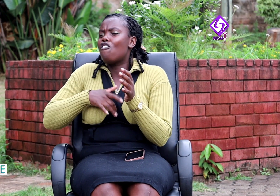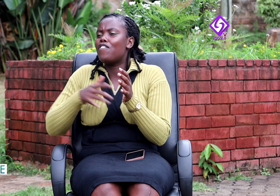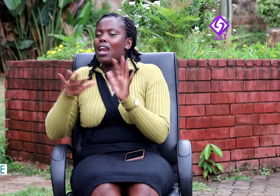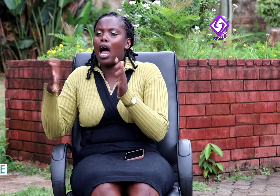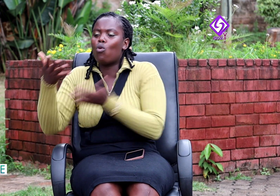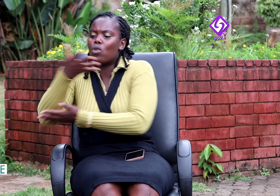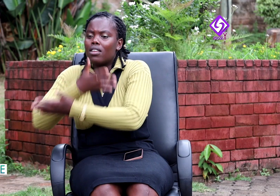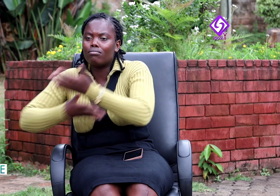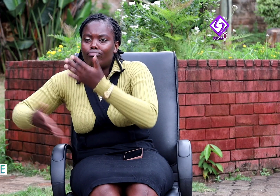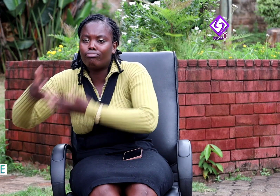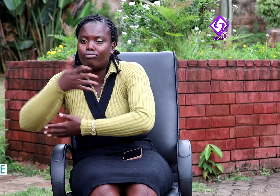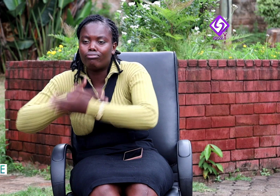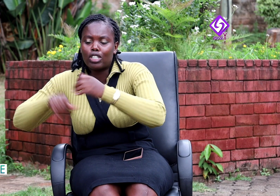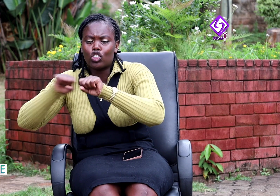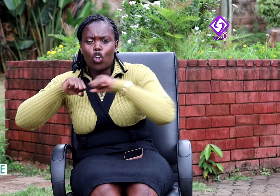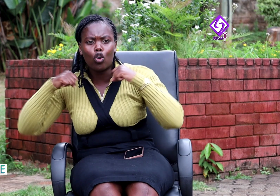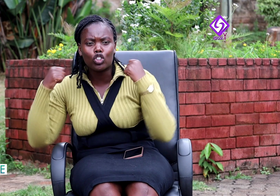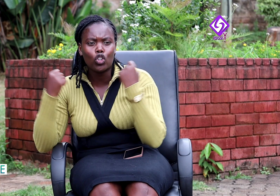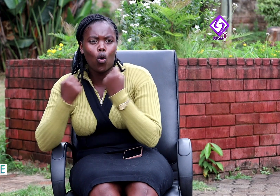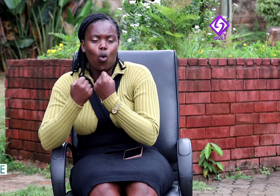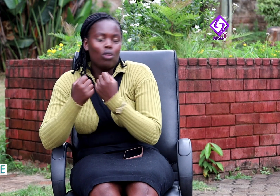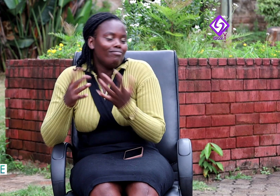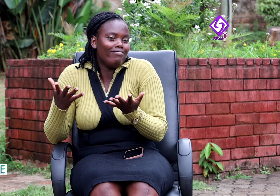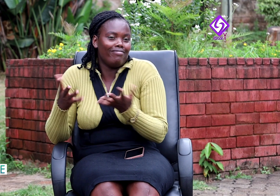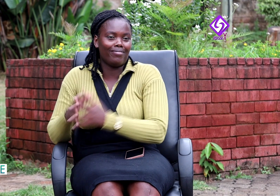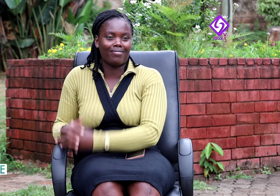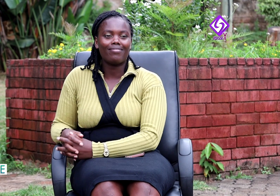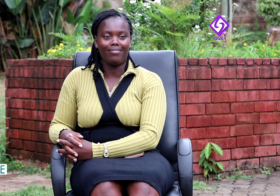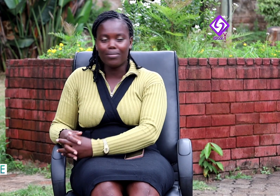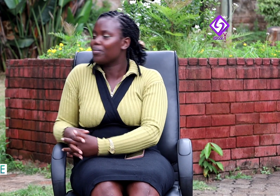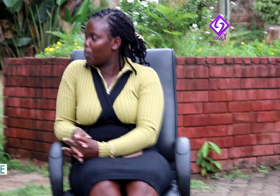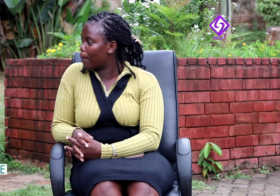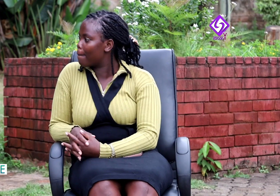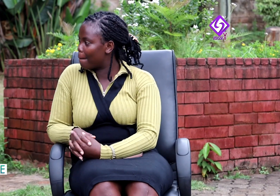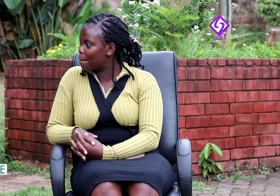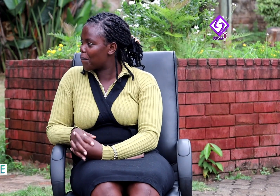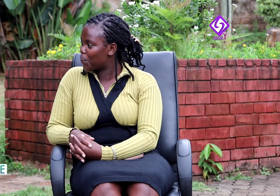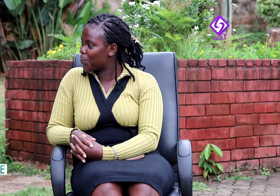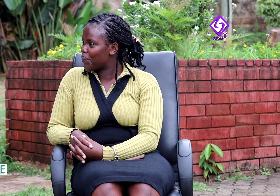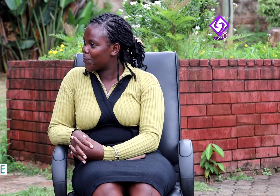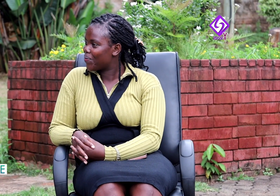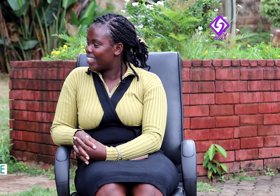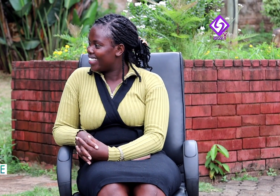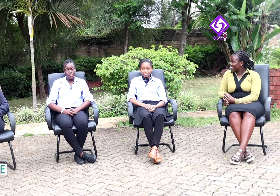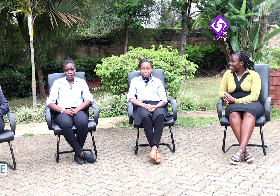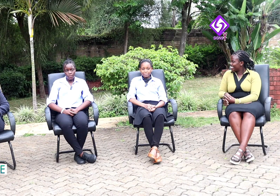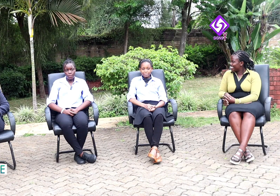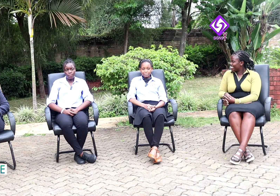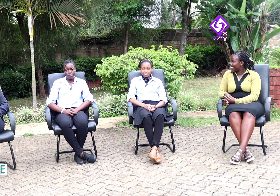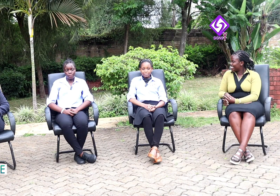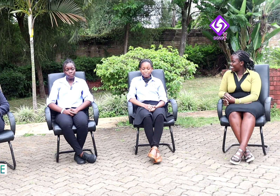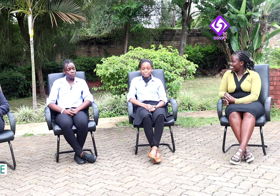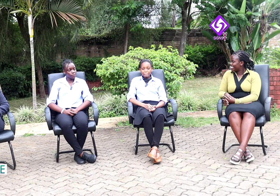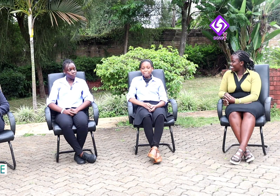right? So how have you been interacting with the society, and how do you do even mentorship to other